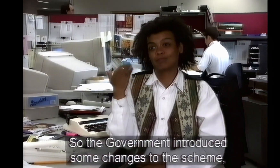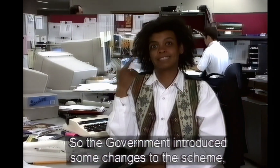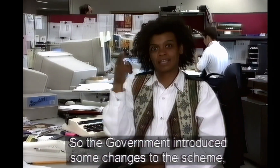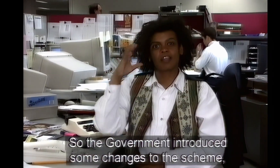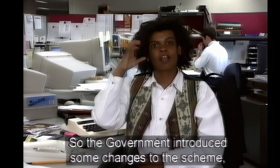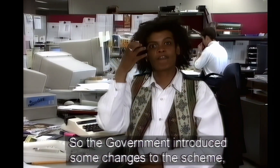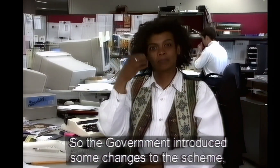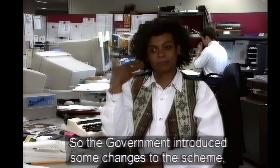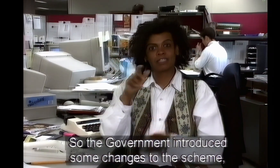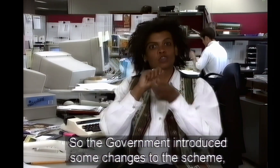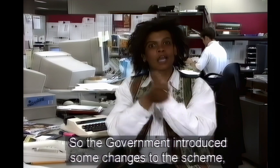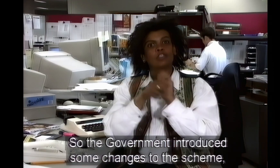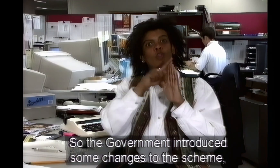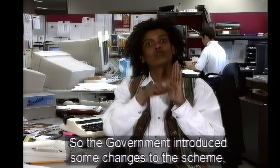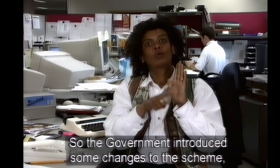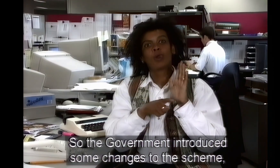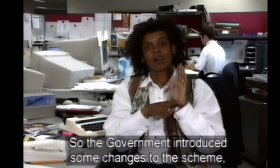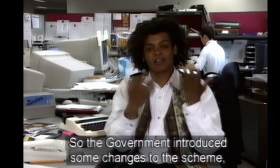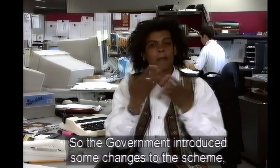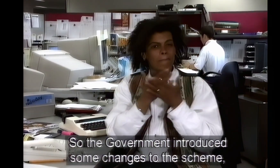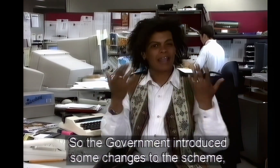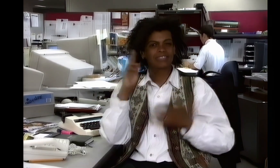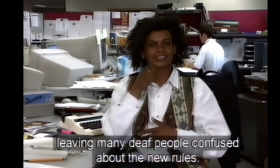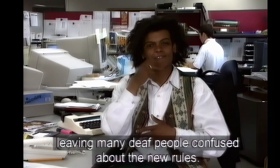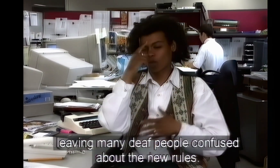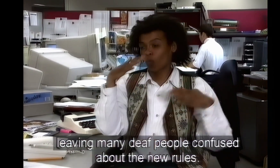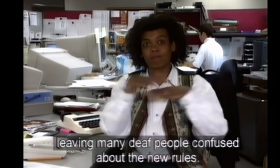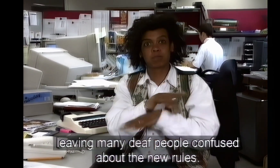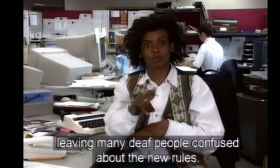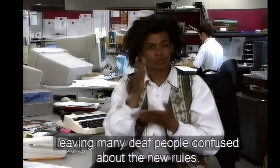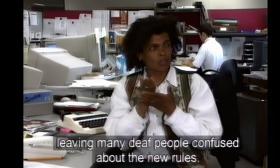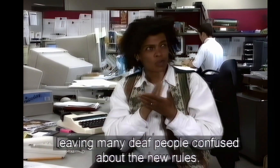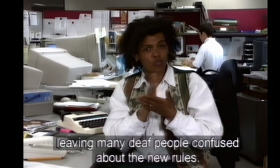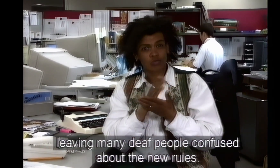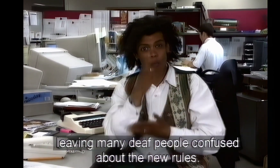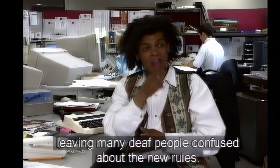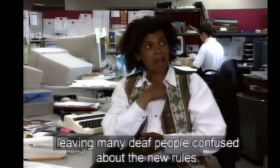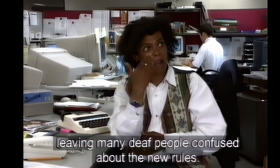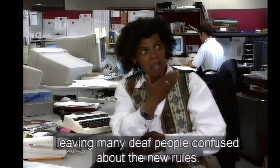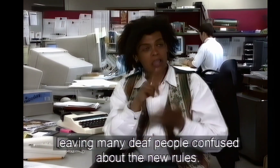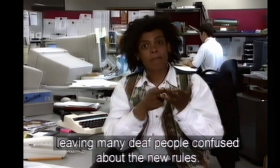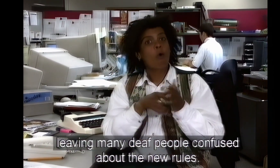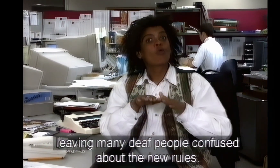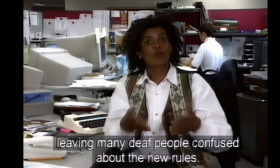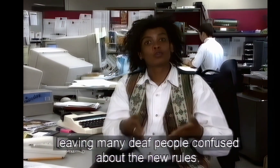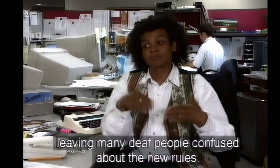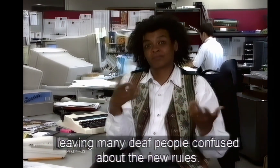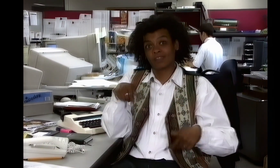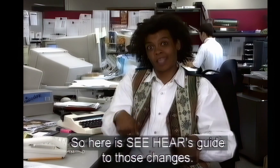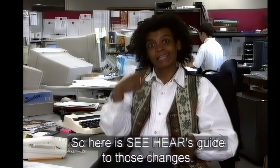That's why the government recently introduced some changes to the scheme, leaving many deaf people confused about the new rules. So, to try and clear things up,